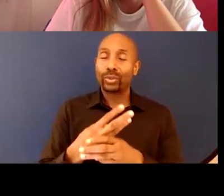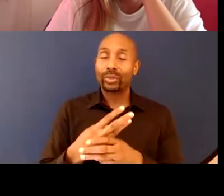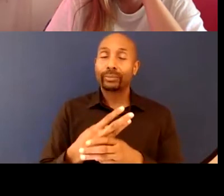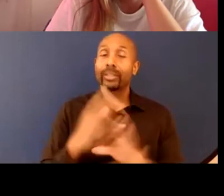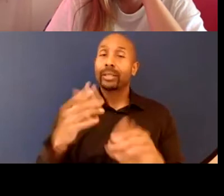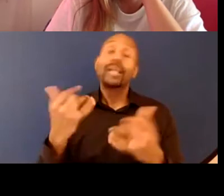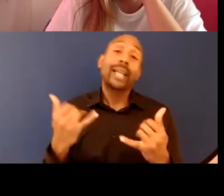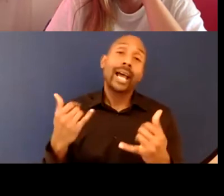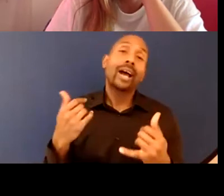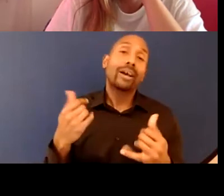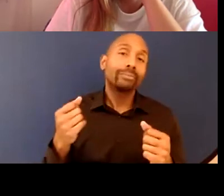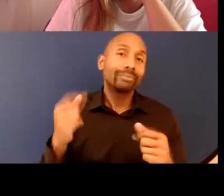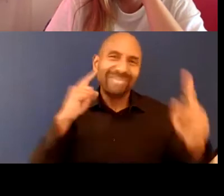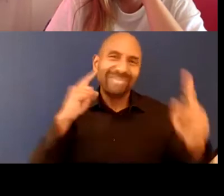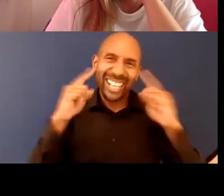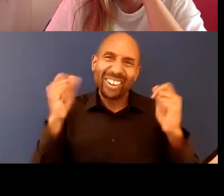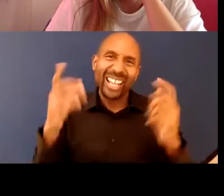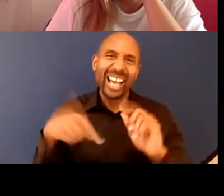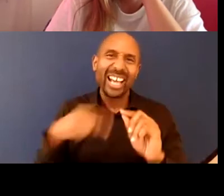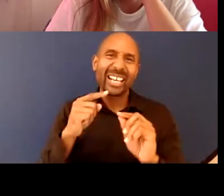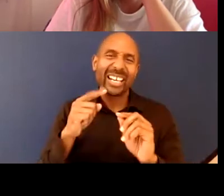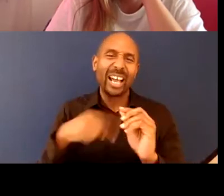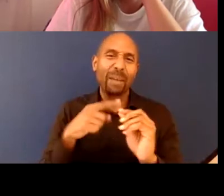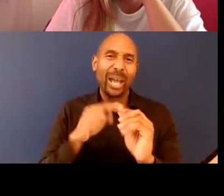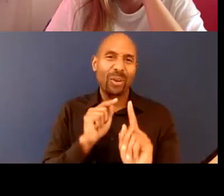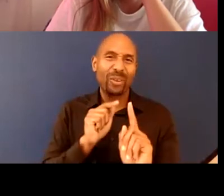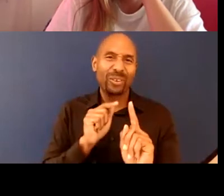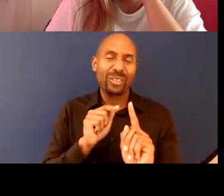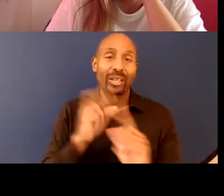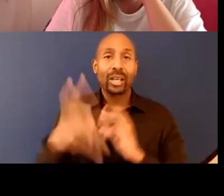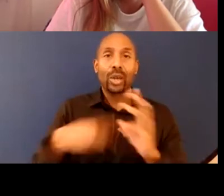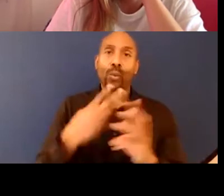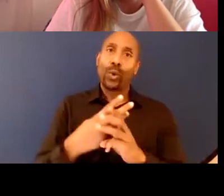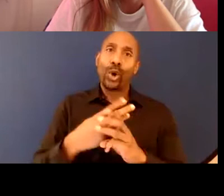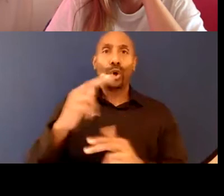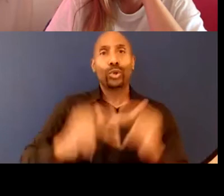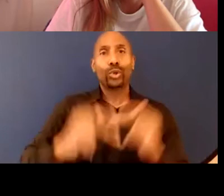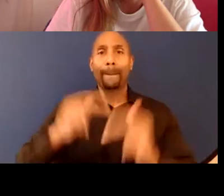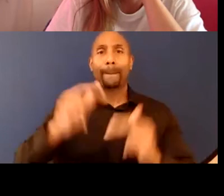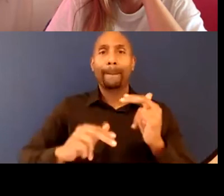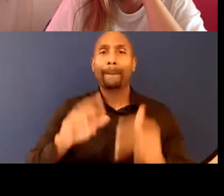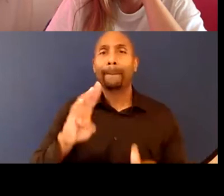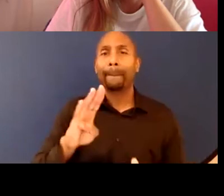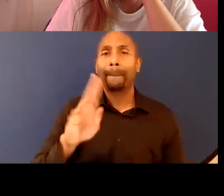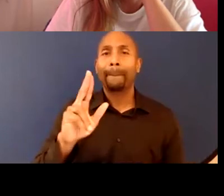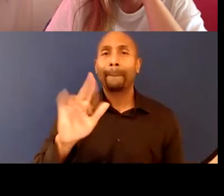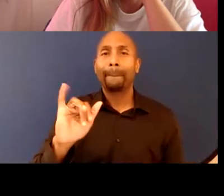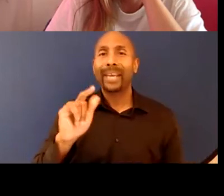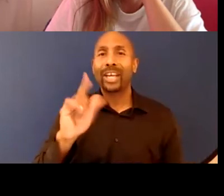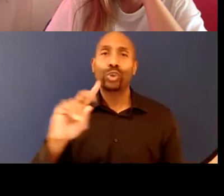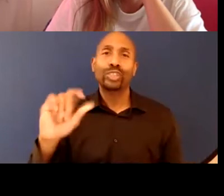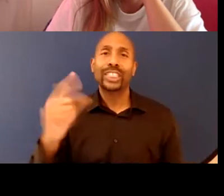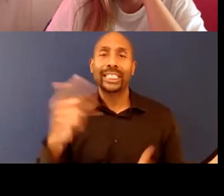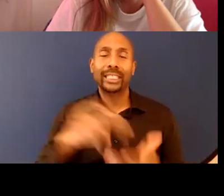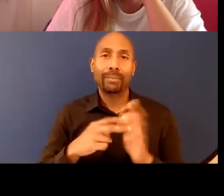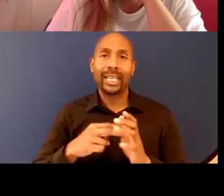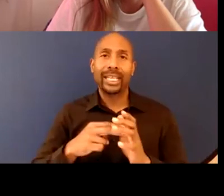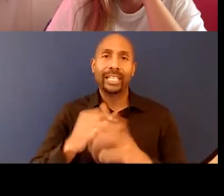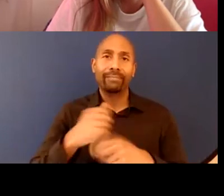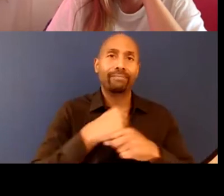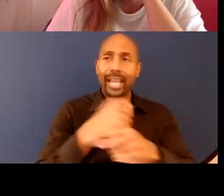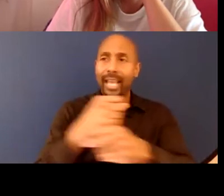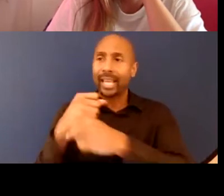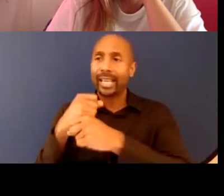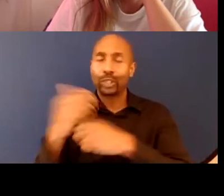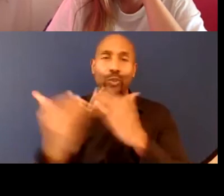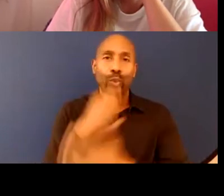that you hear a lot in storytelling circles about world building, right? Creating new worlds. This